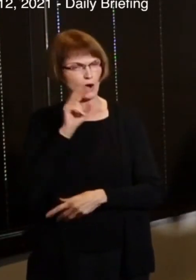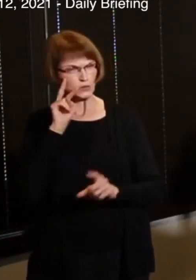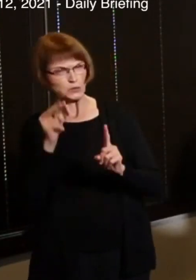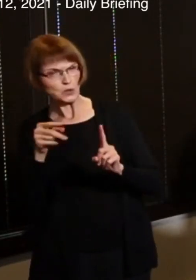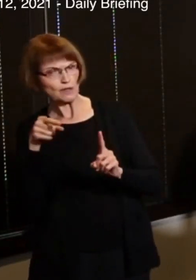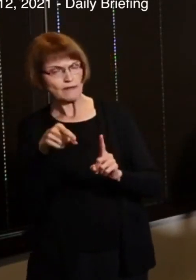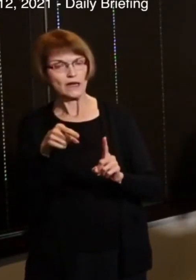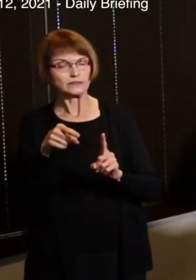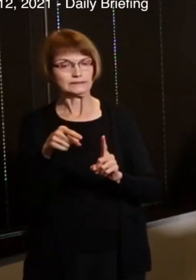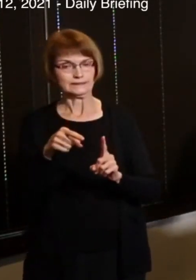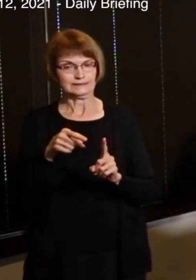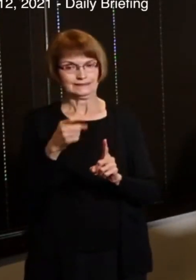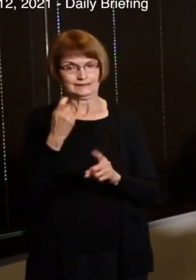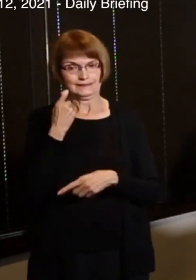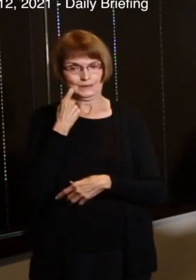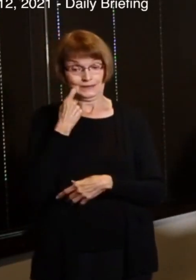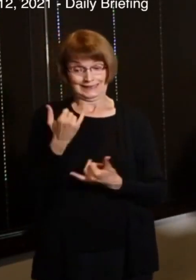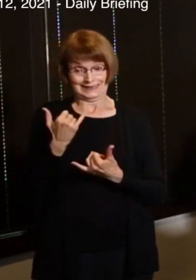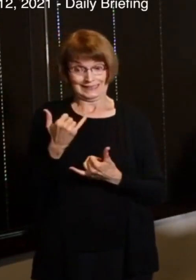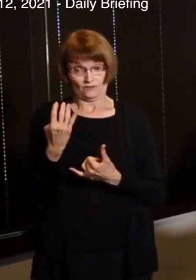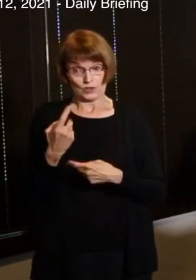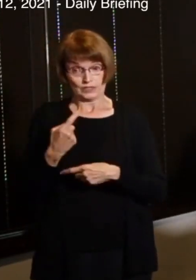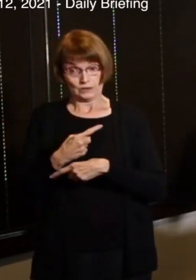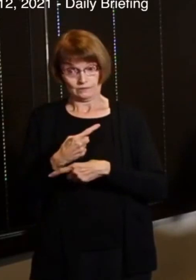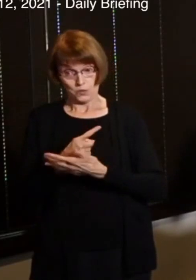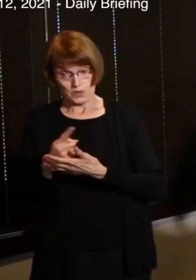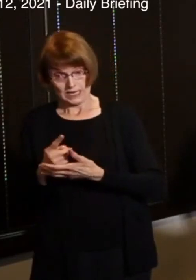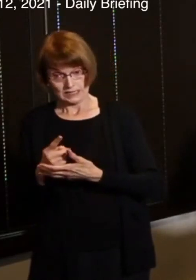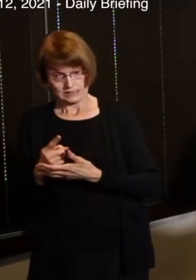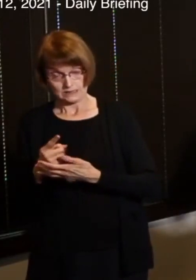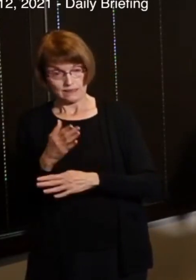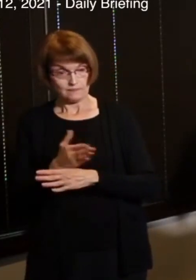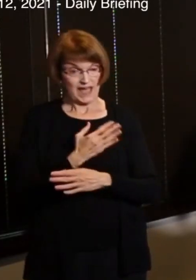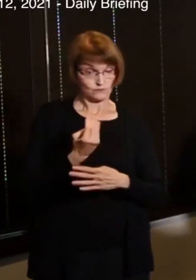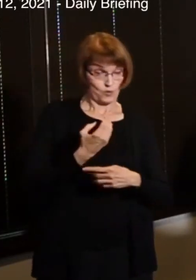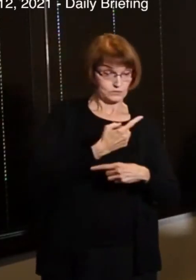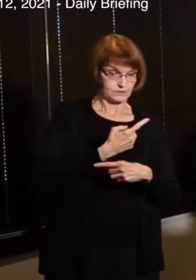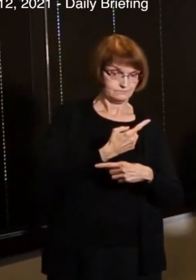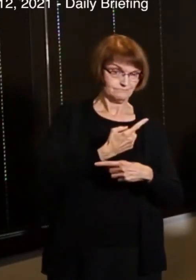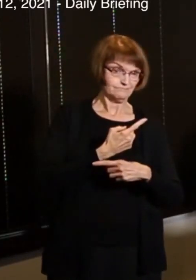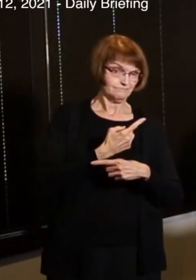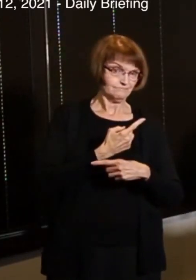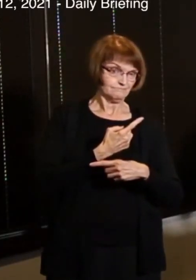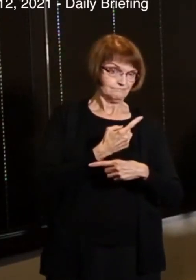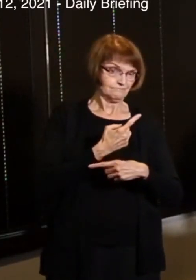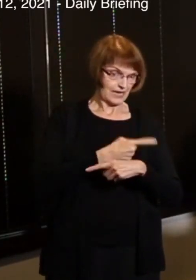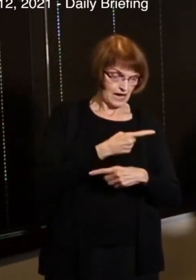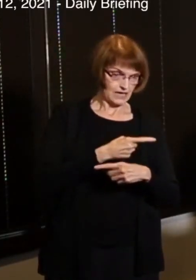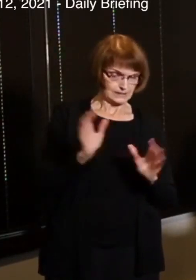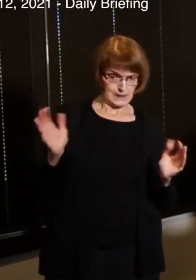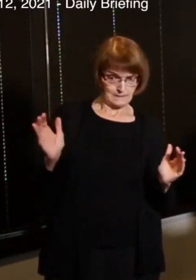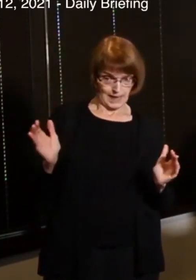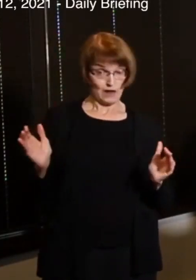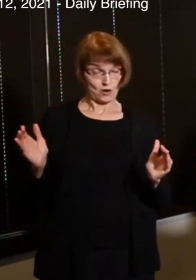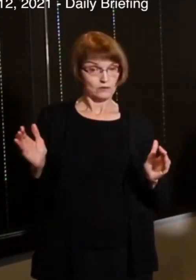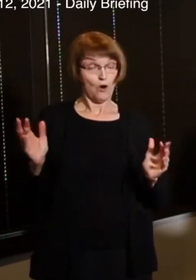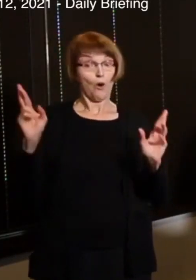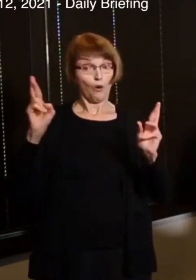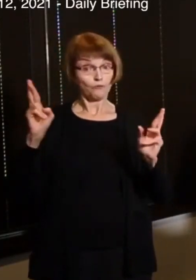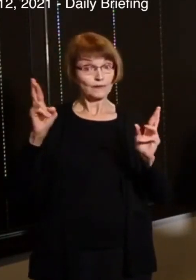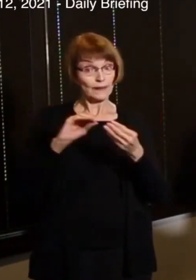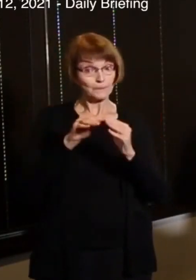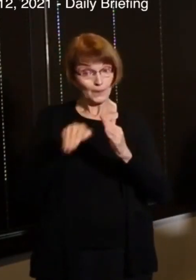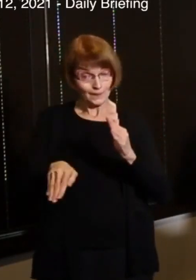the immediate 14 weeks, how did that compare to the previous? And if we're going down, then this number will come down. And it is, and so